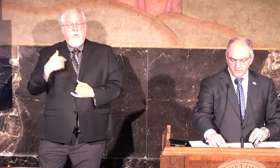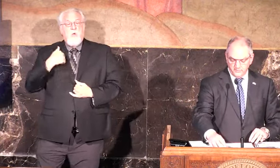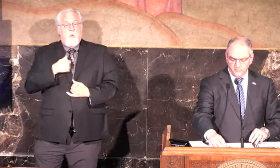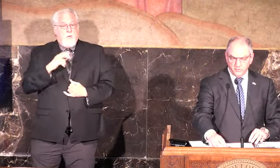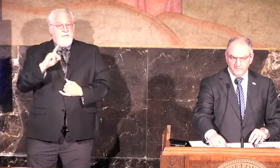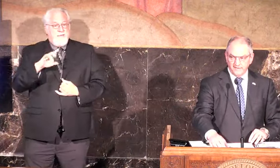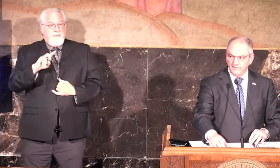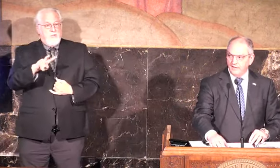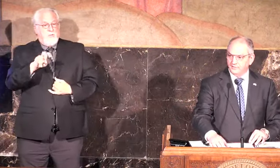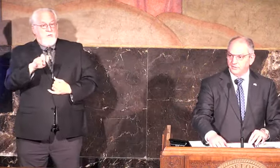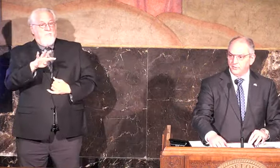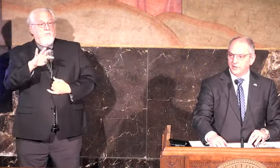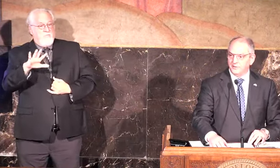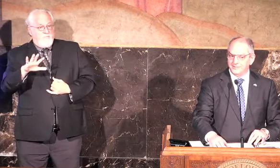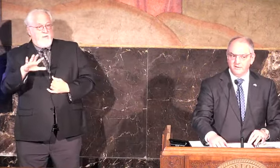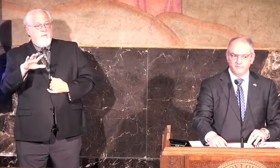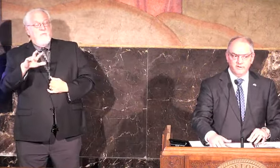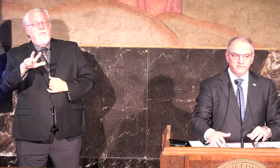conducted